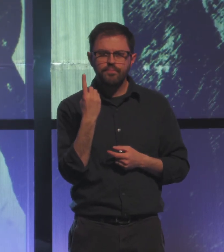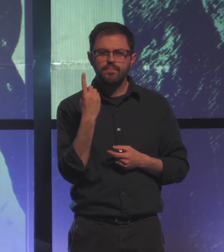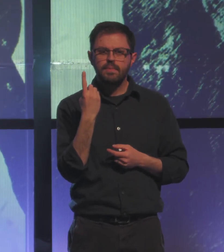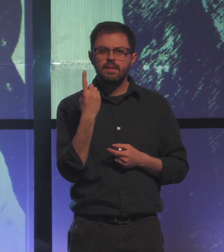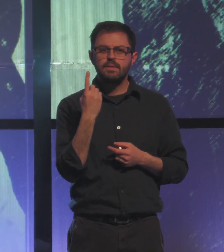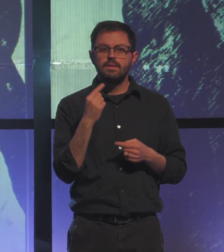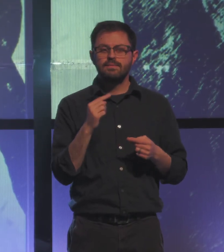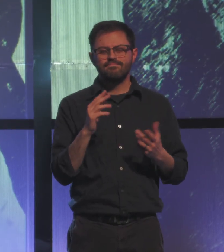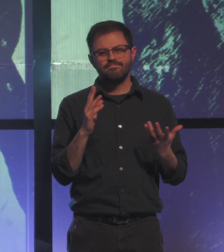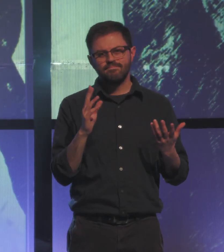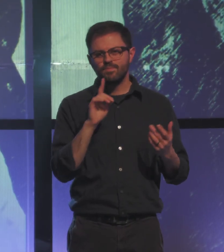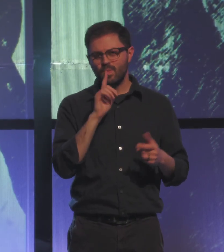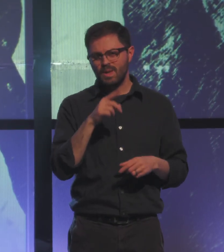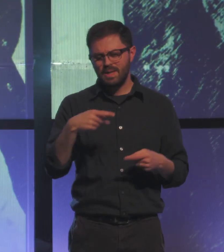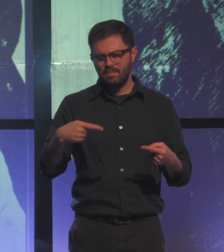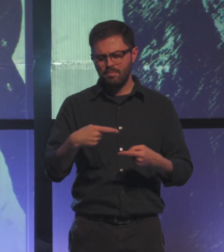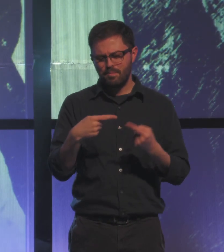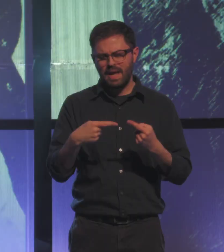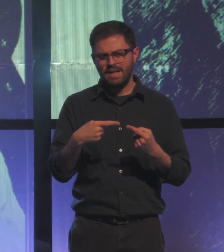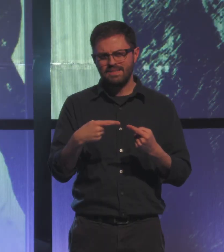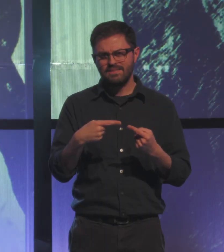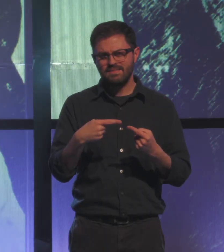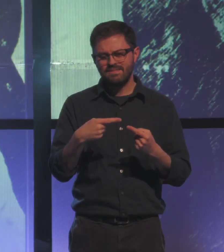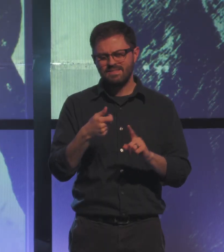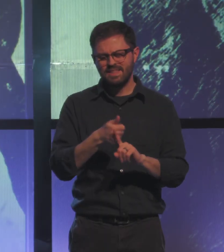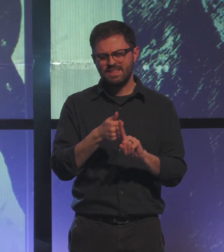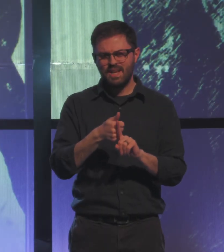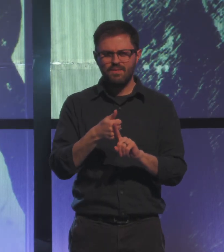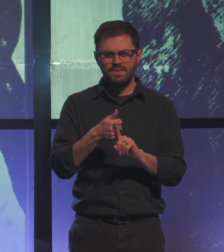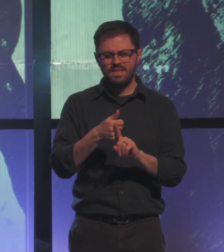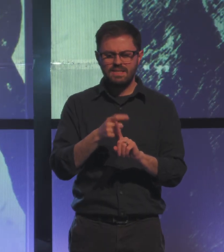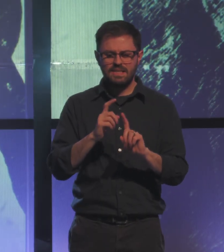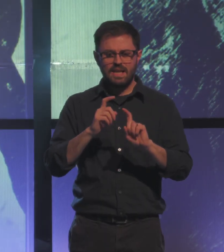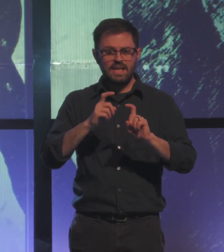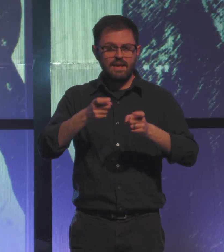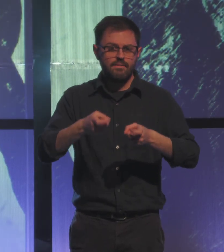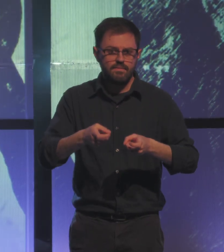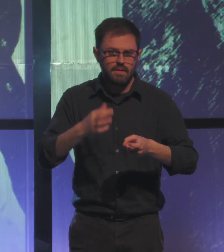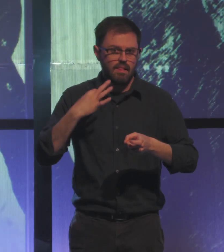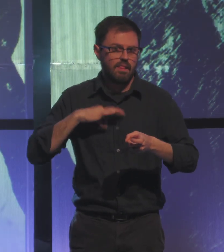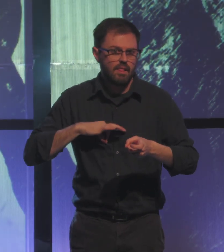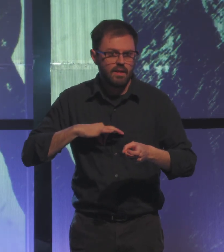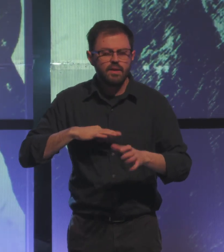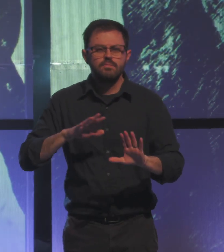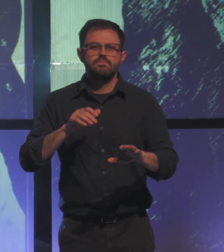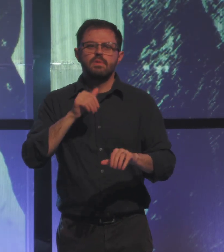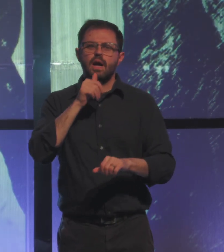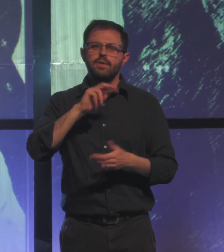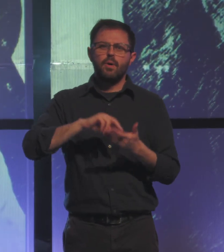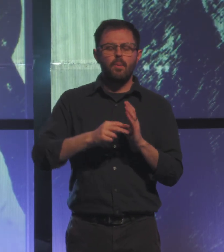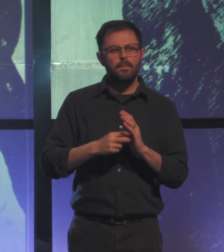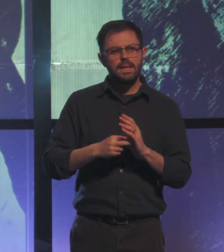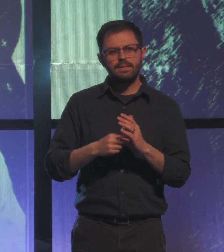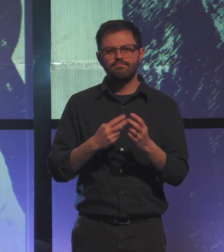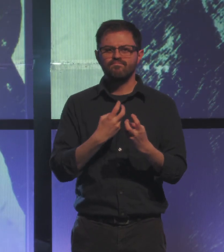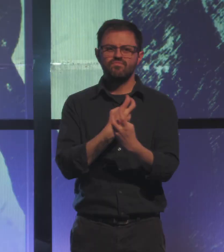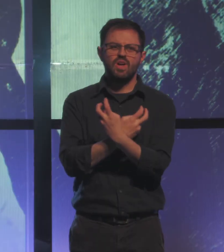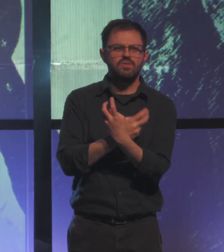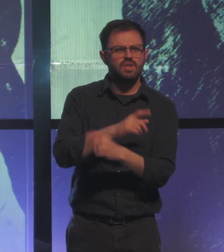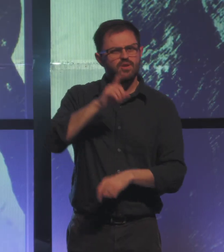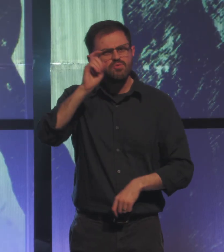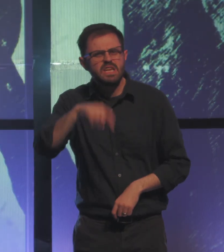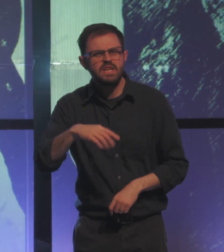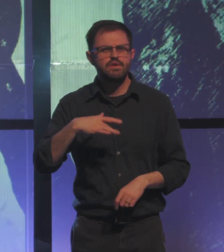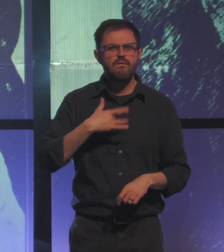Pain is a gift. And I'm not trying to be like toxically positive here when I say that, but without it, we would not know